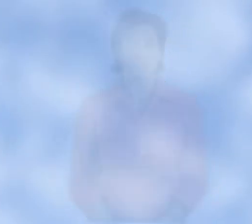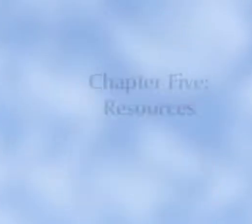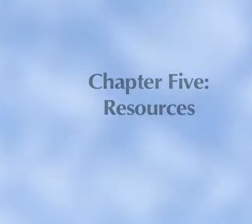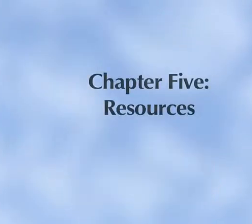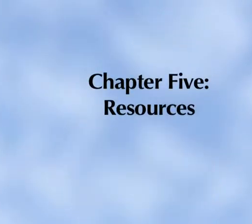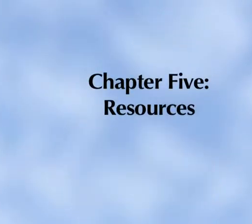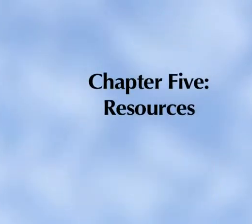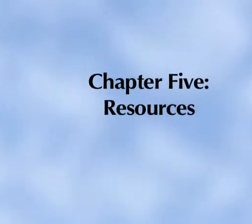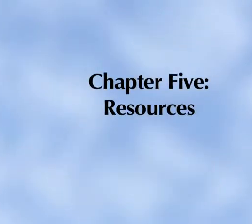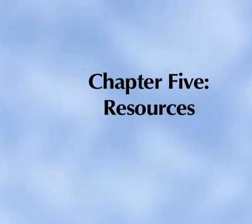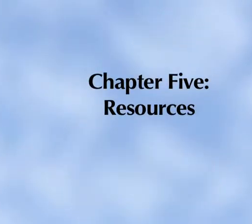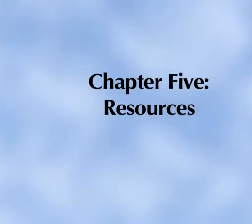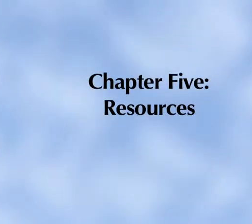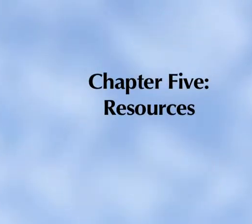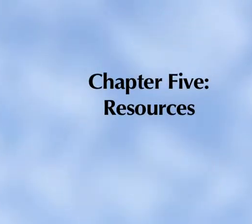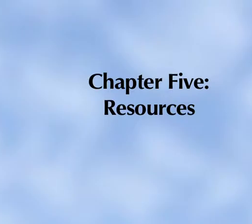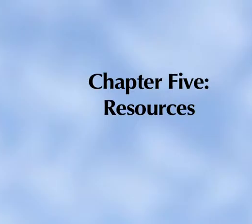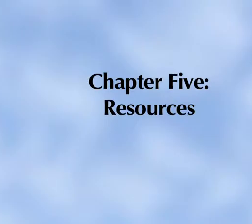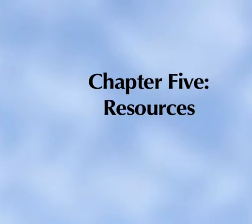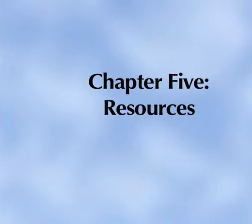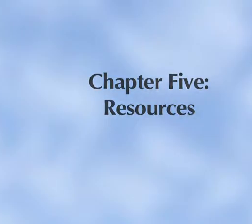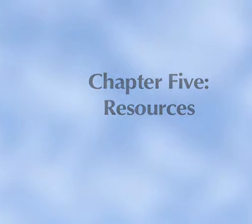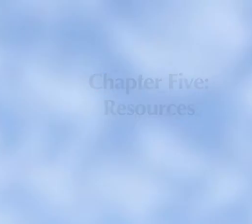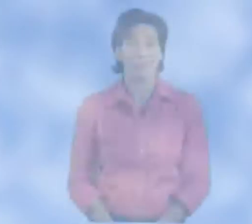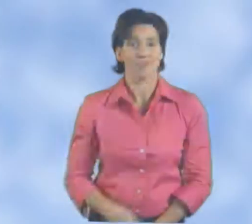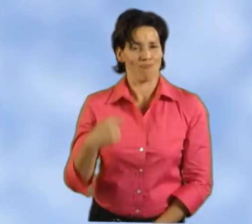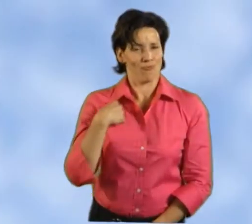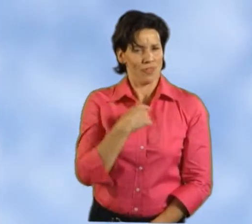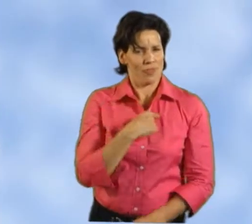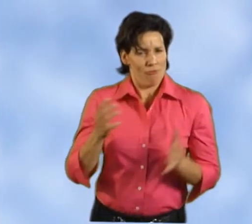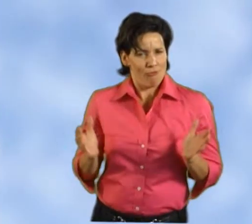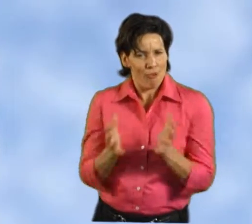We are not alone. We are in this together.